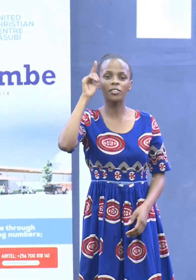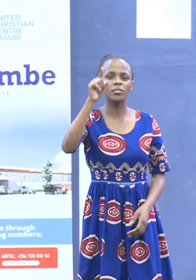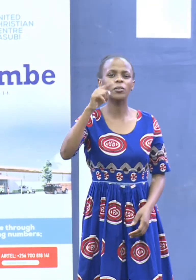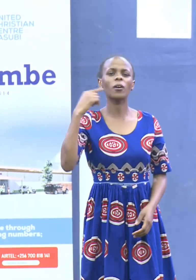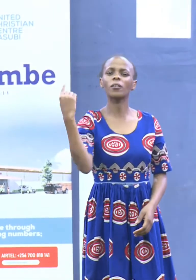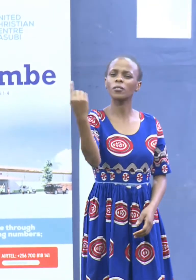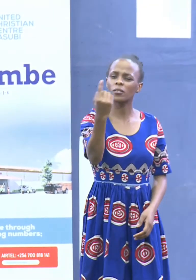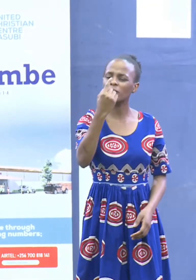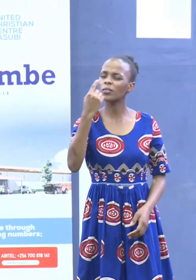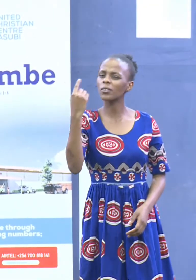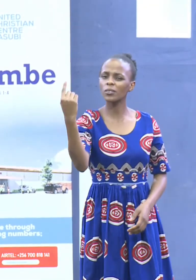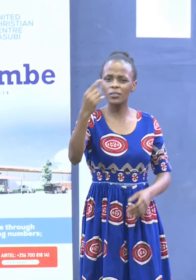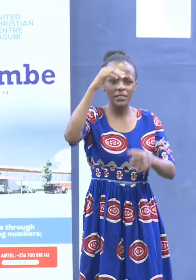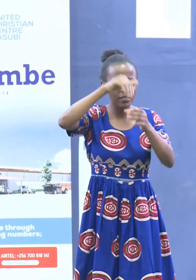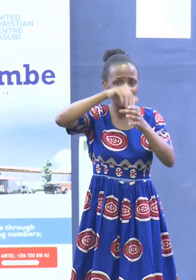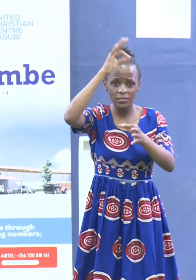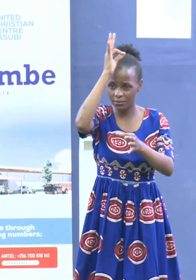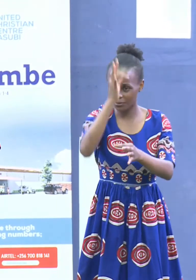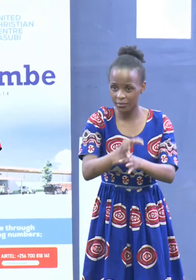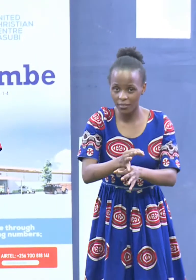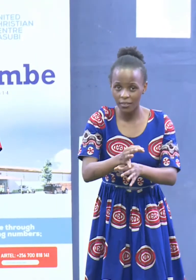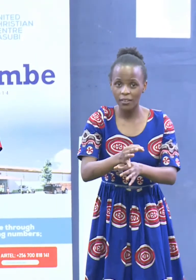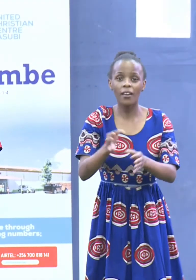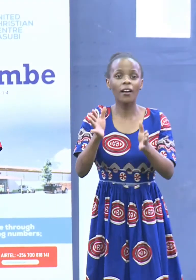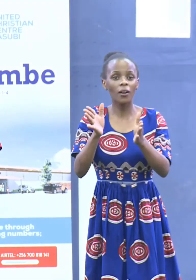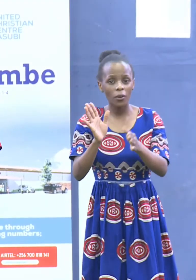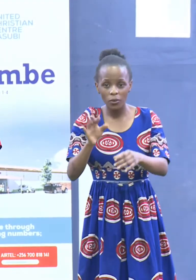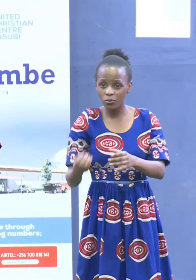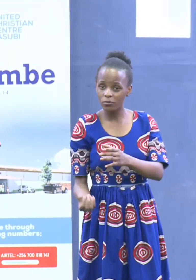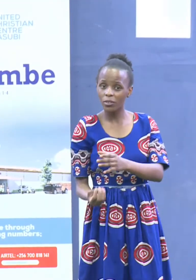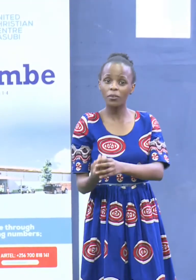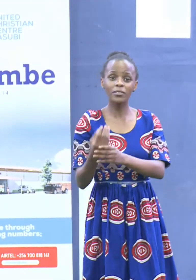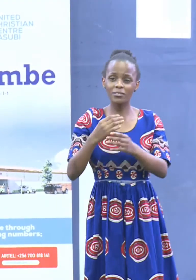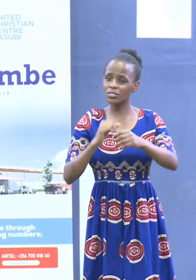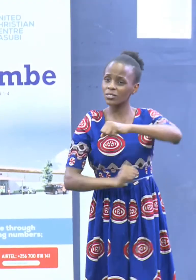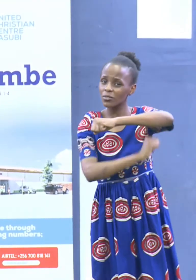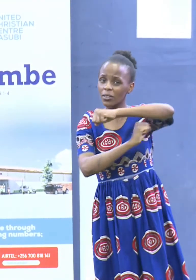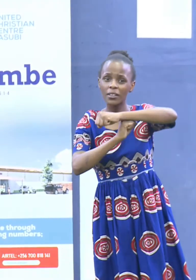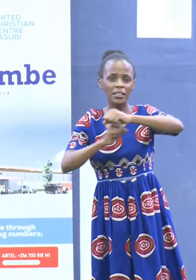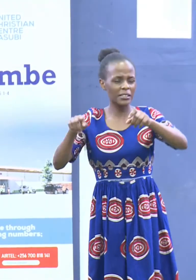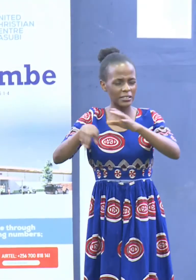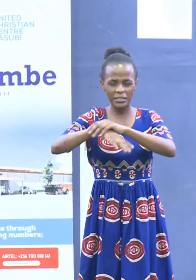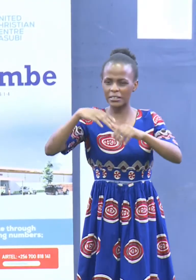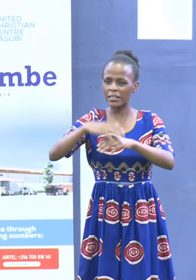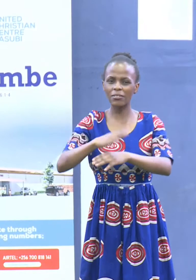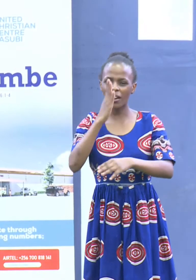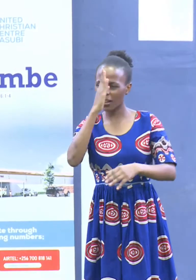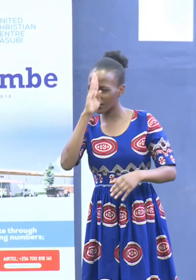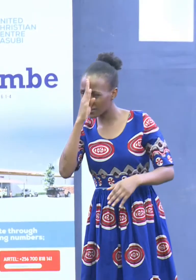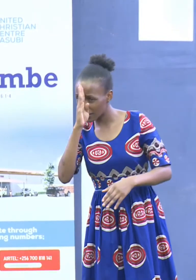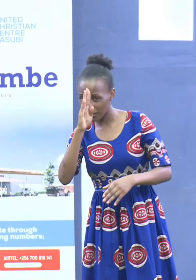sight. If you indeed continue in the faith, grounded, when you're